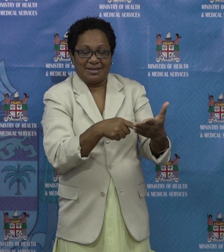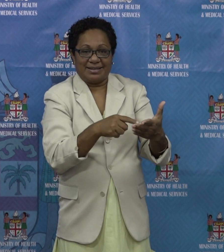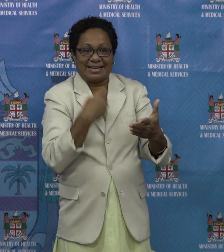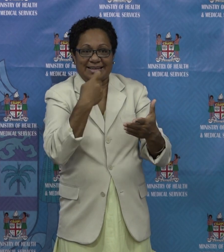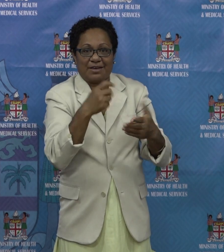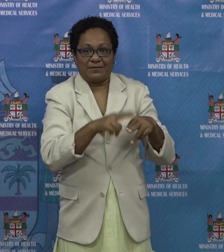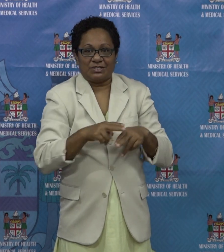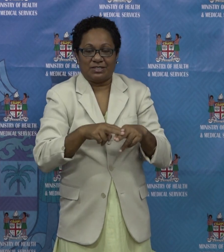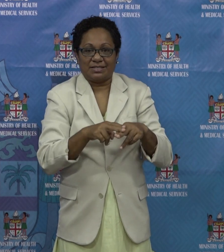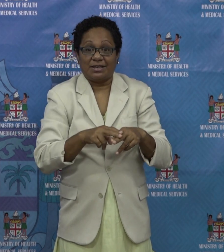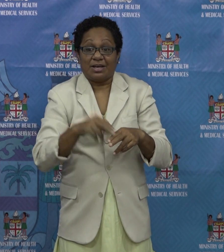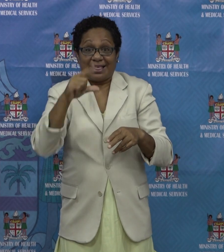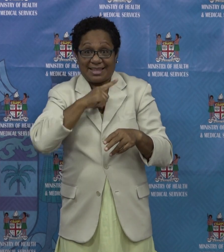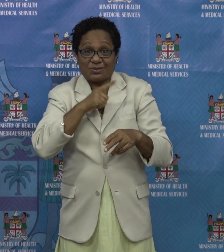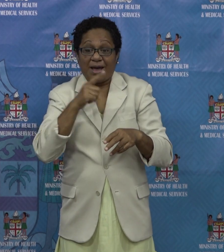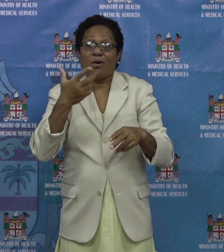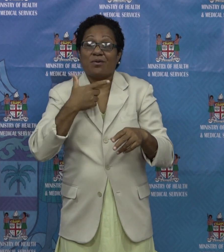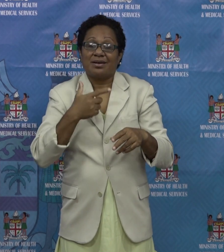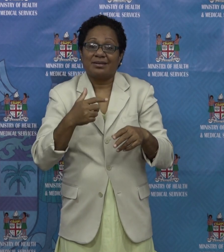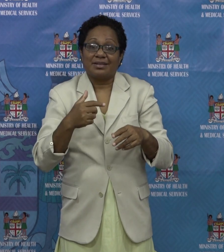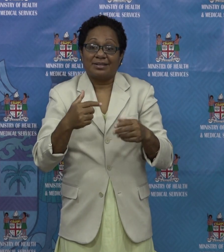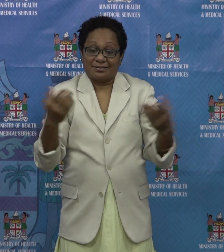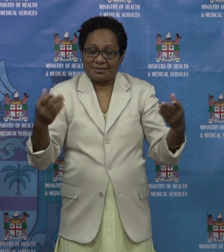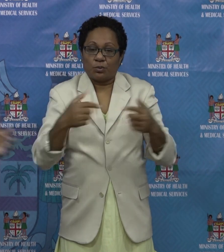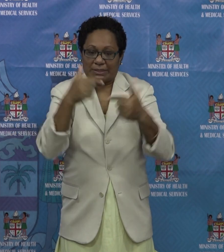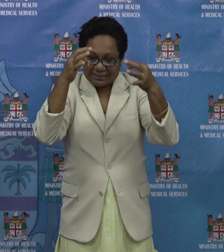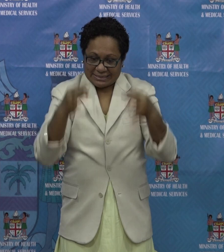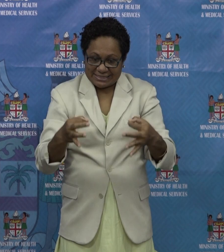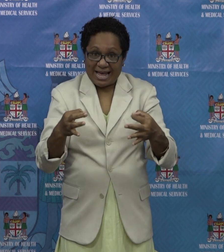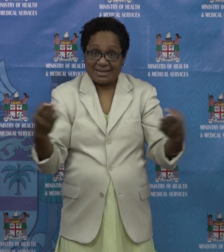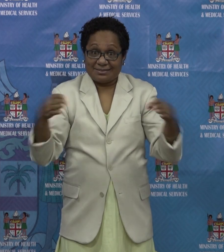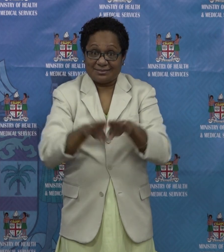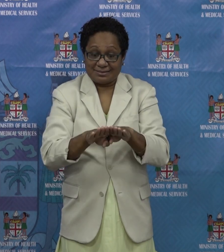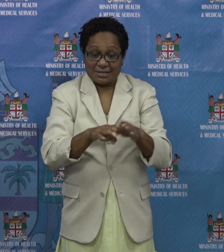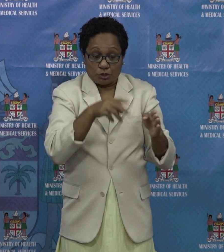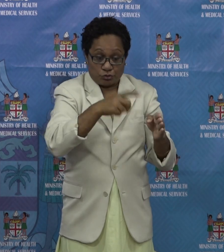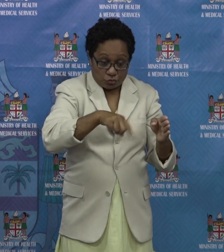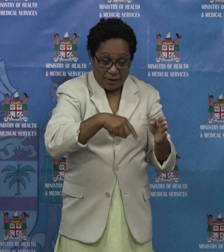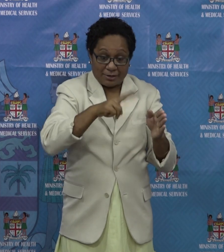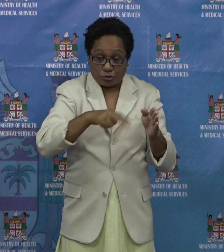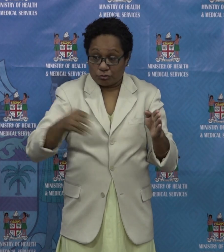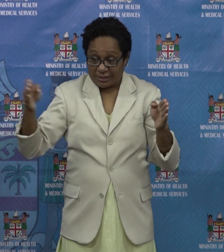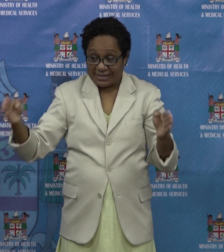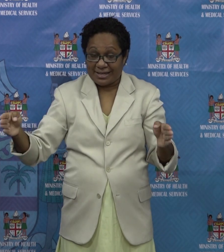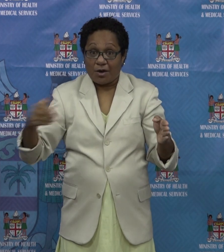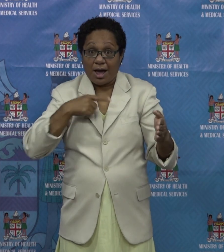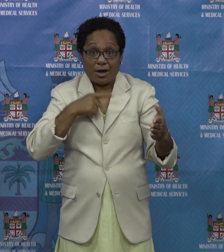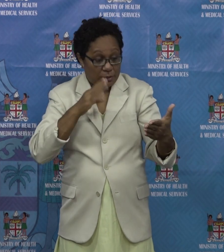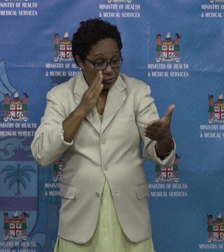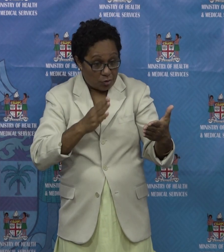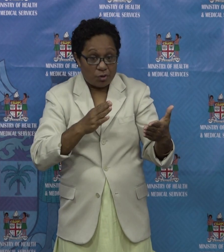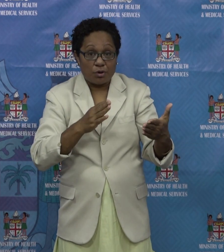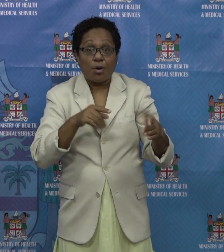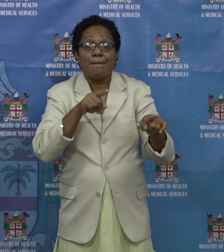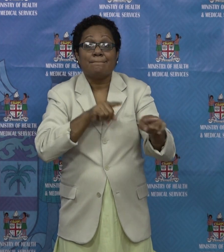why we asked for a lockdown of the Suvarnasori corridor and we did not ask for Lami to be included was because we could see that most of them were in